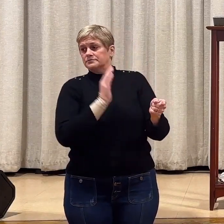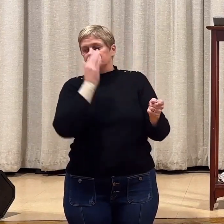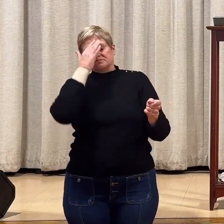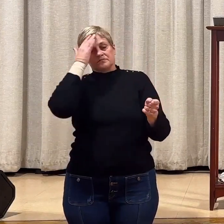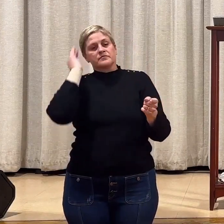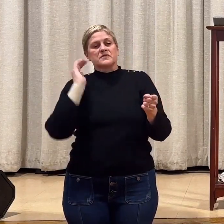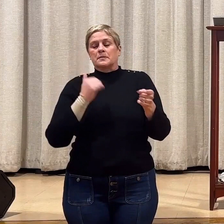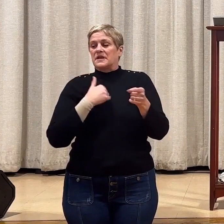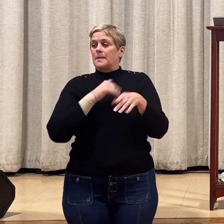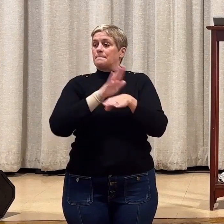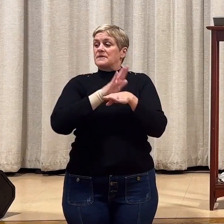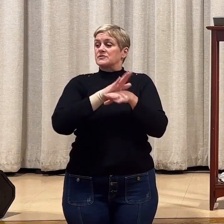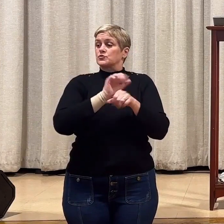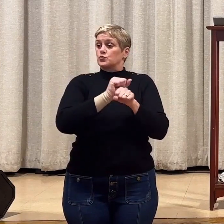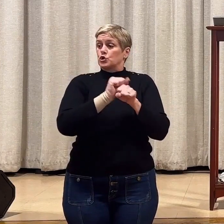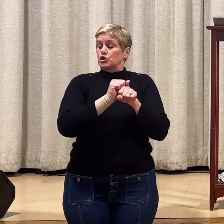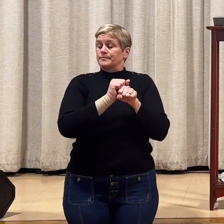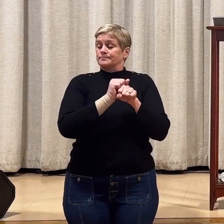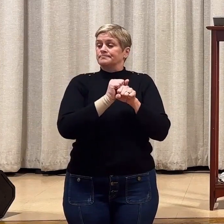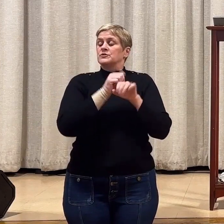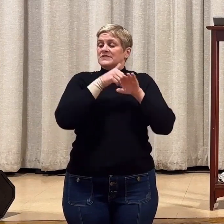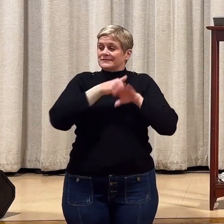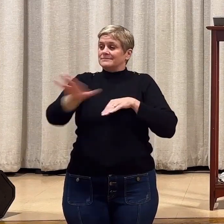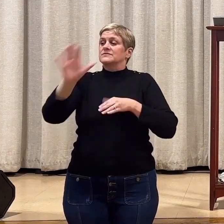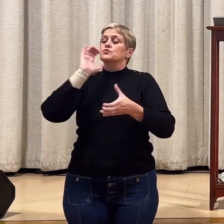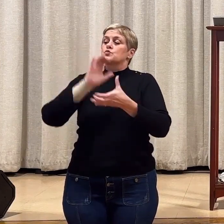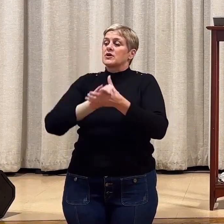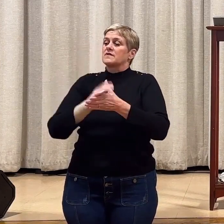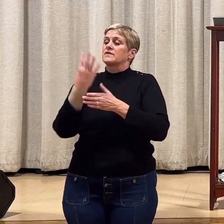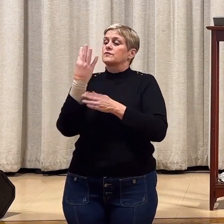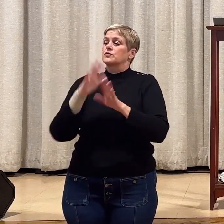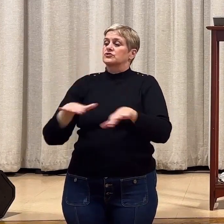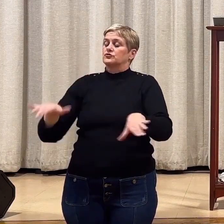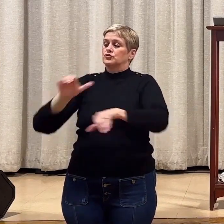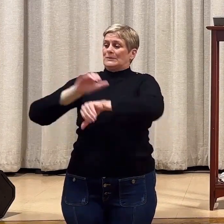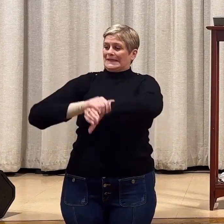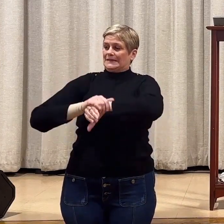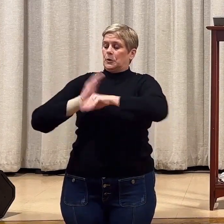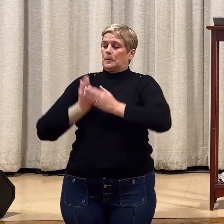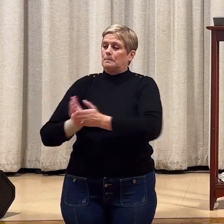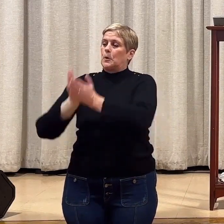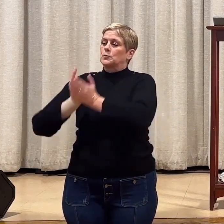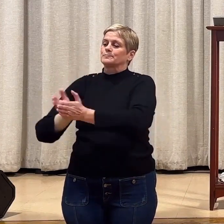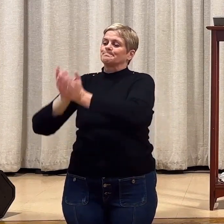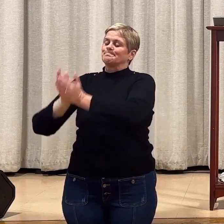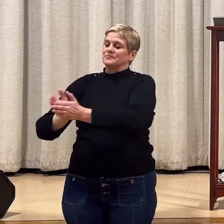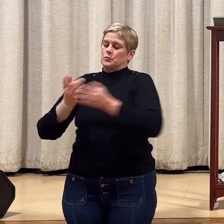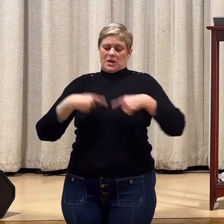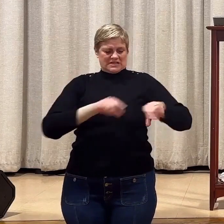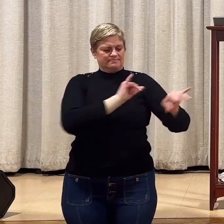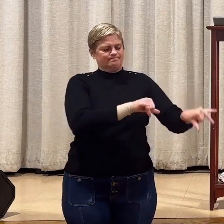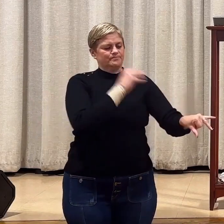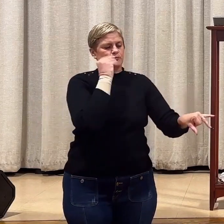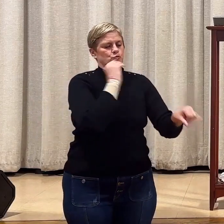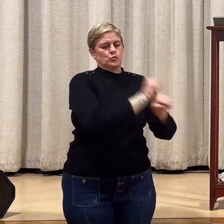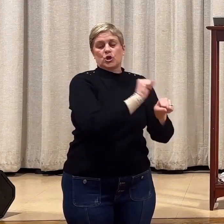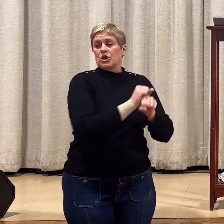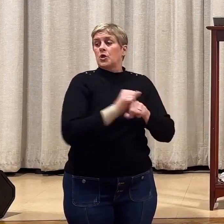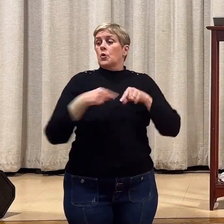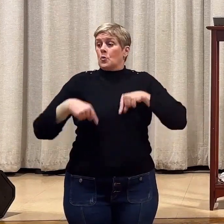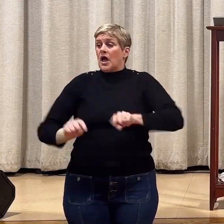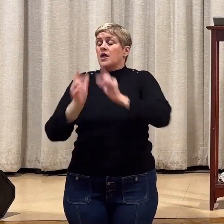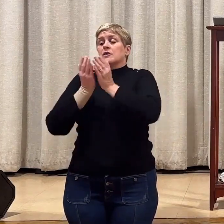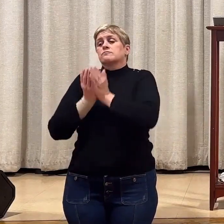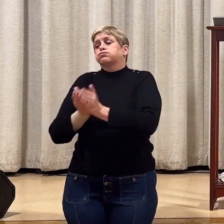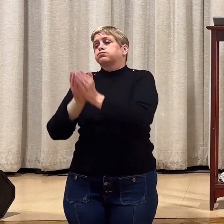he sent his wife and four children on a boat to England to go on vacation to get their mind off of everything. As they were on their way